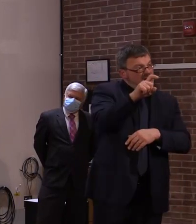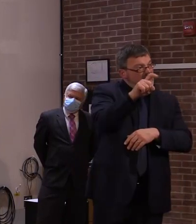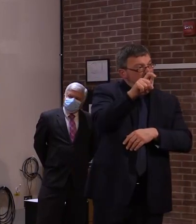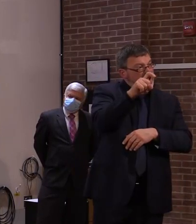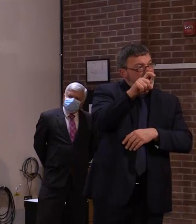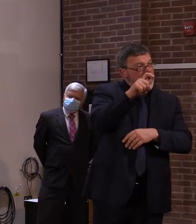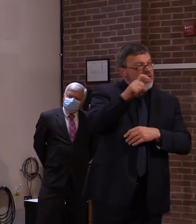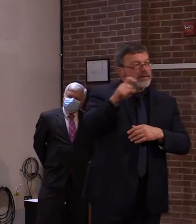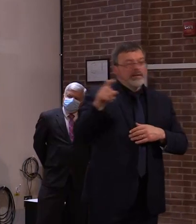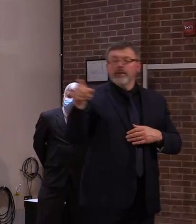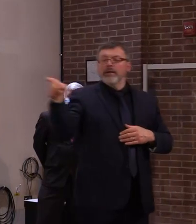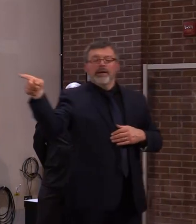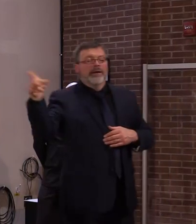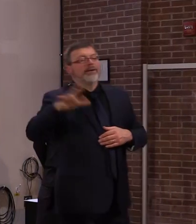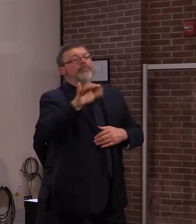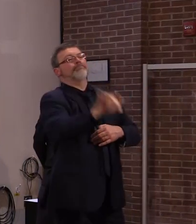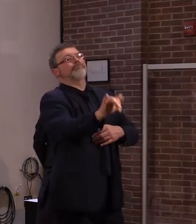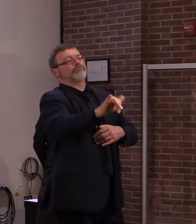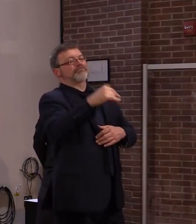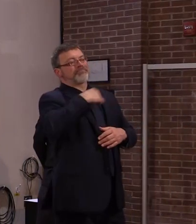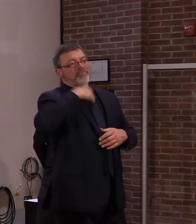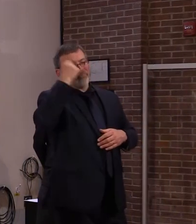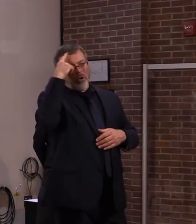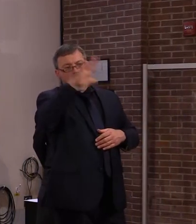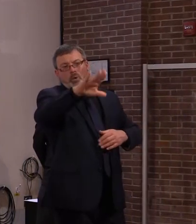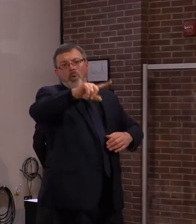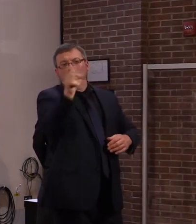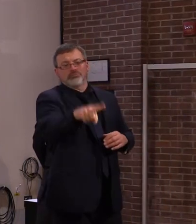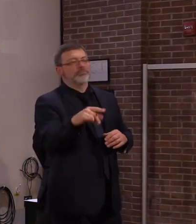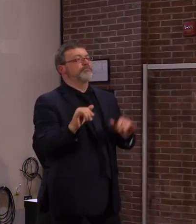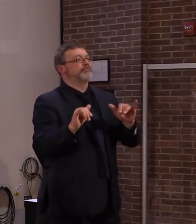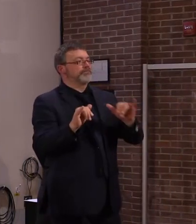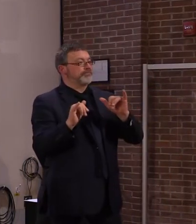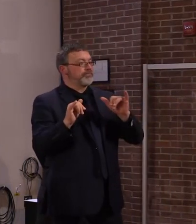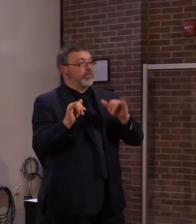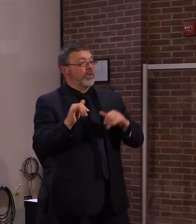can assure you that the cases that are ending up in the ICU are generally not